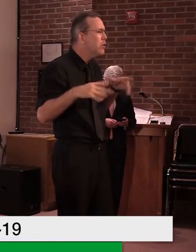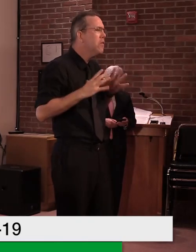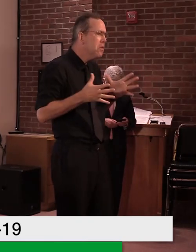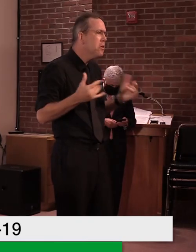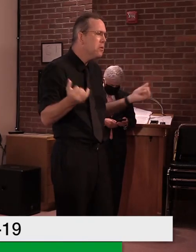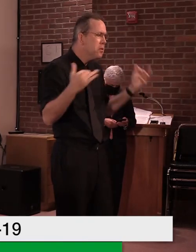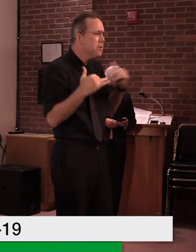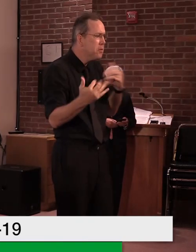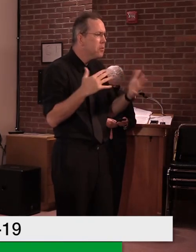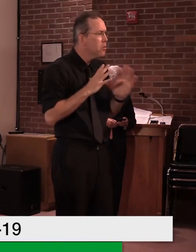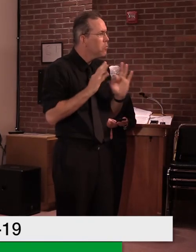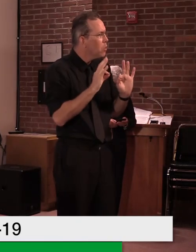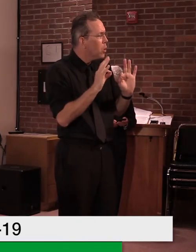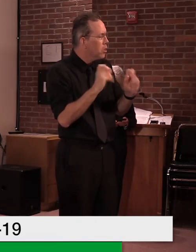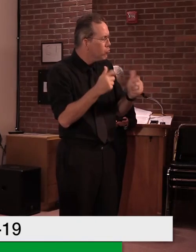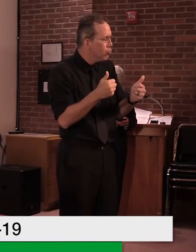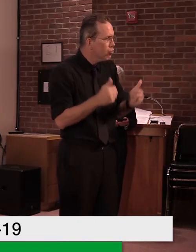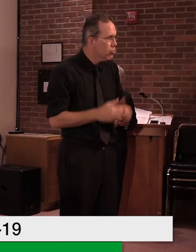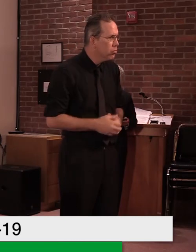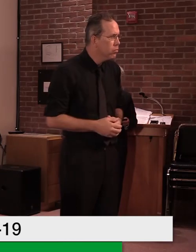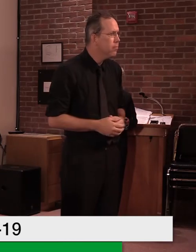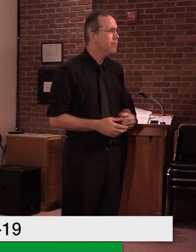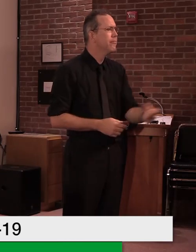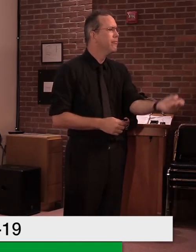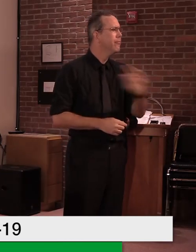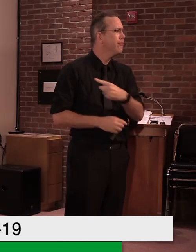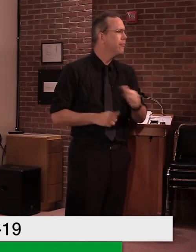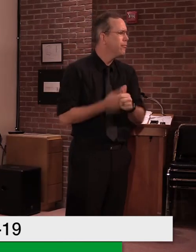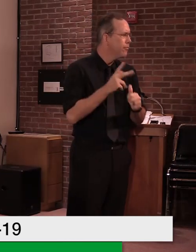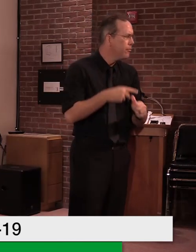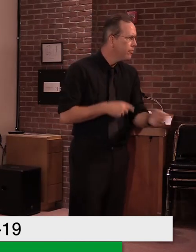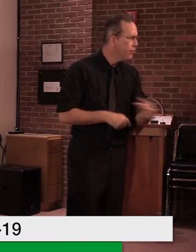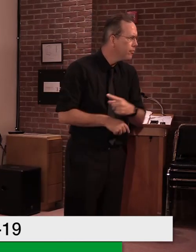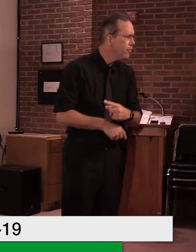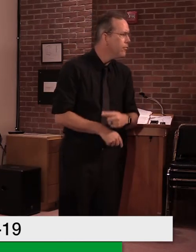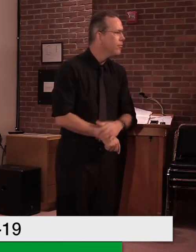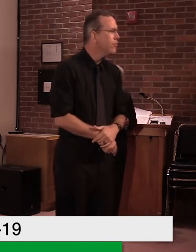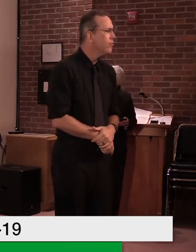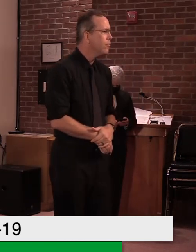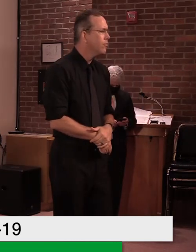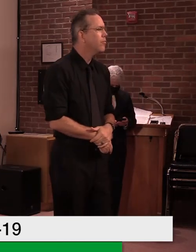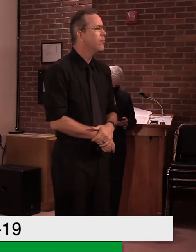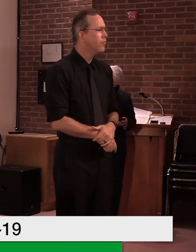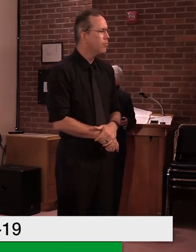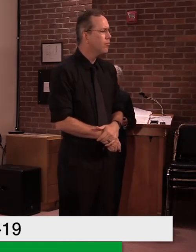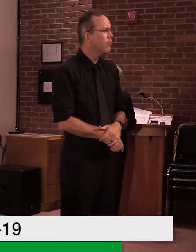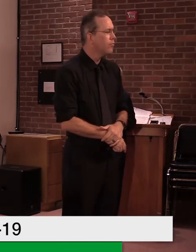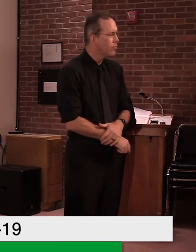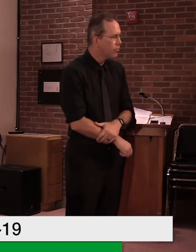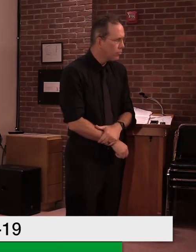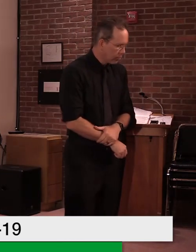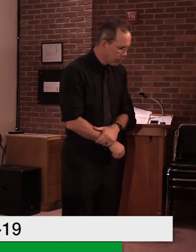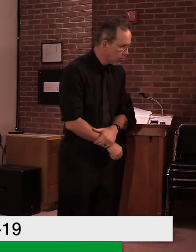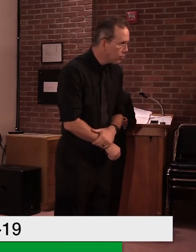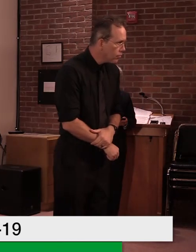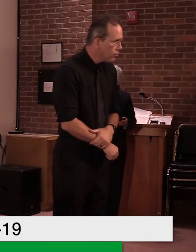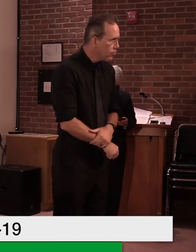shape. And one for doctor, if I can. Sure. Is the department concerned right now, given the